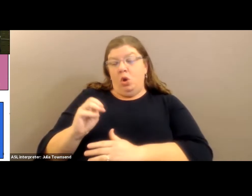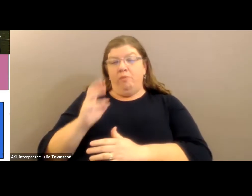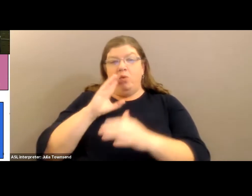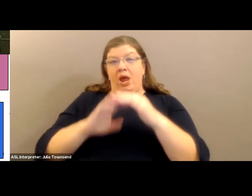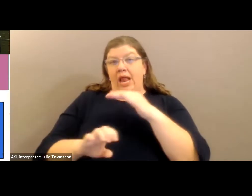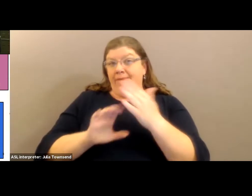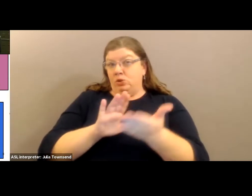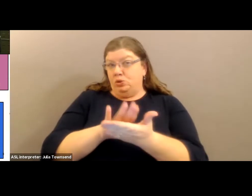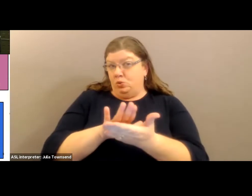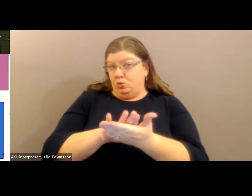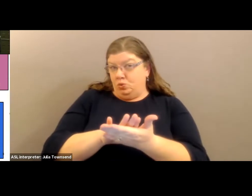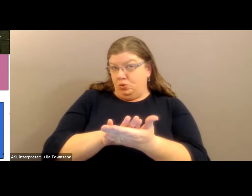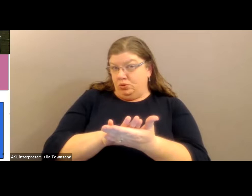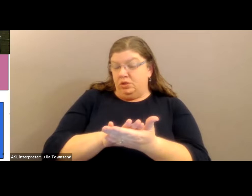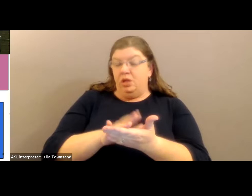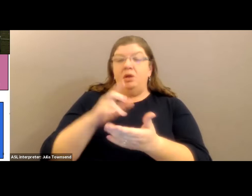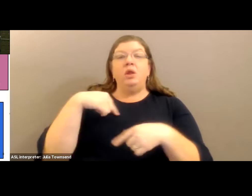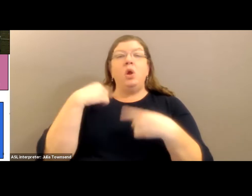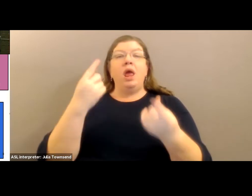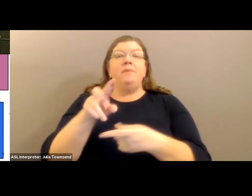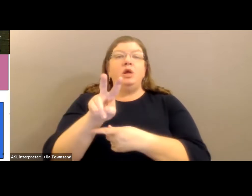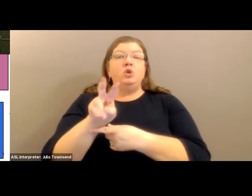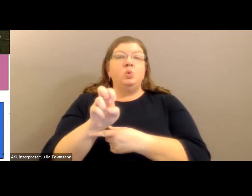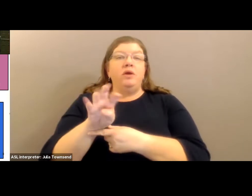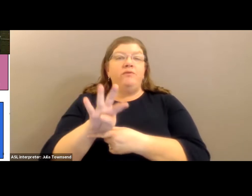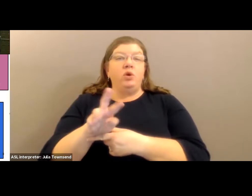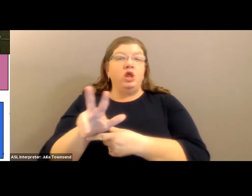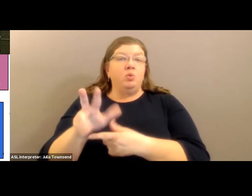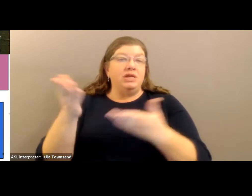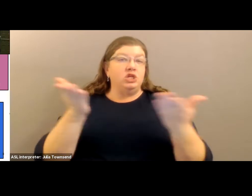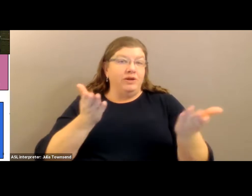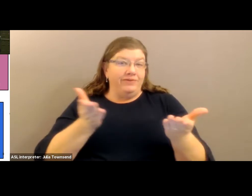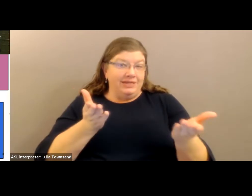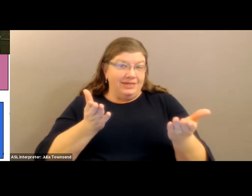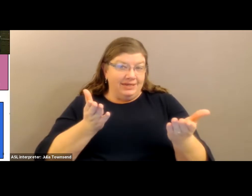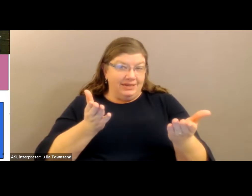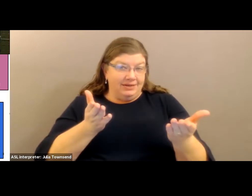schools. There have been 243 services,